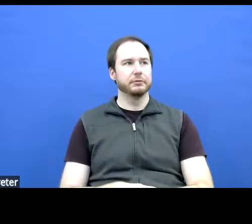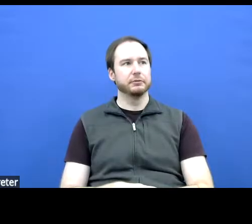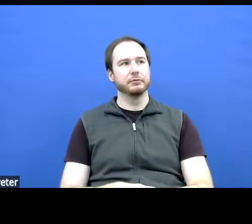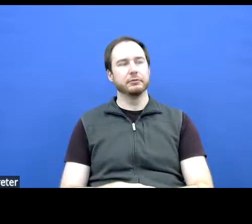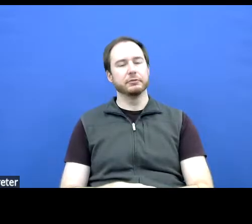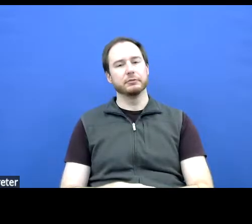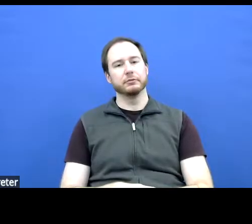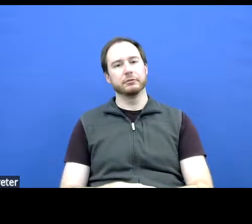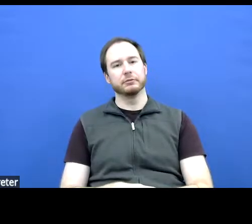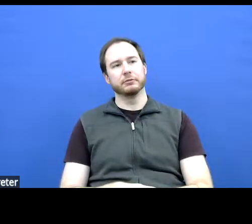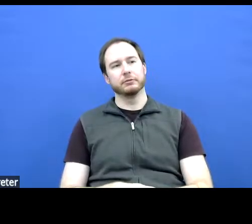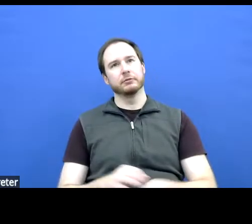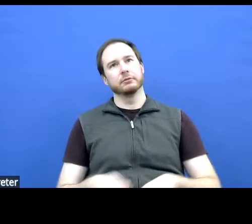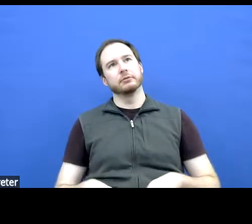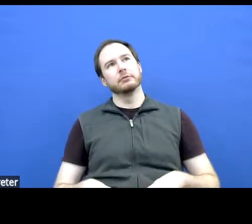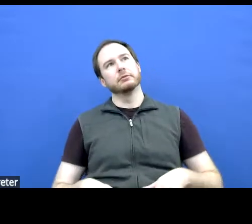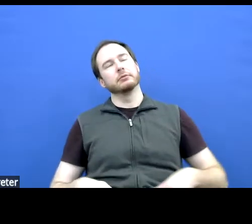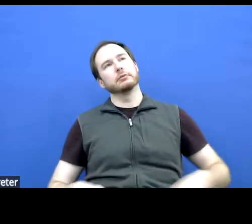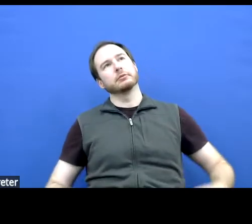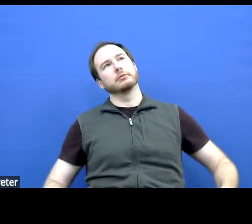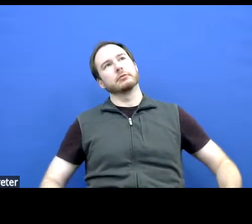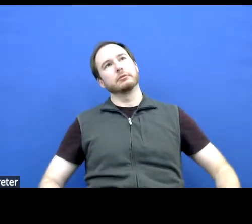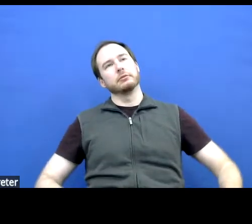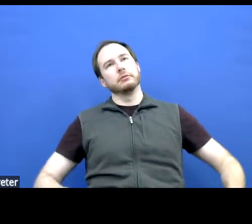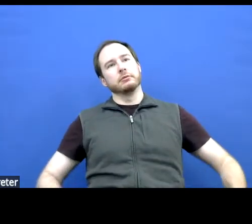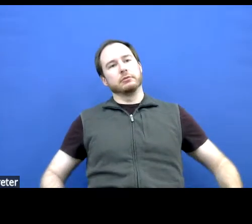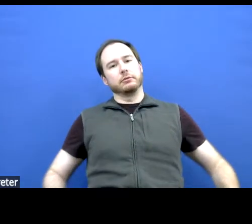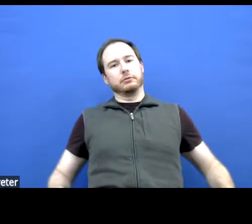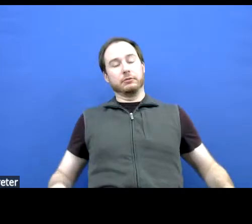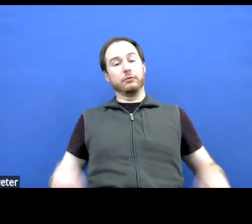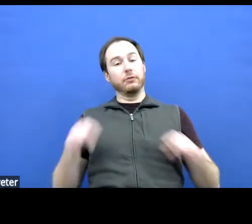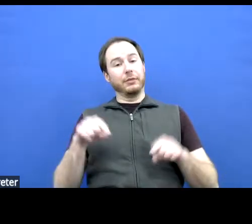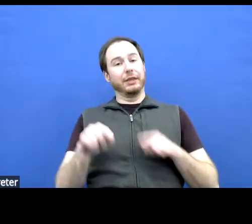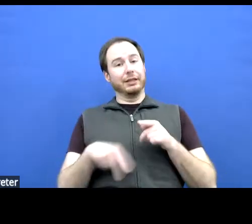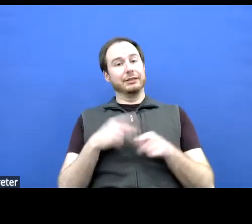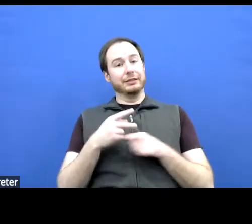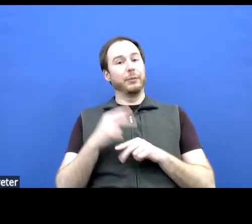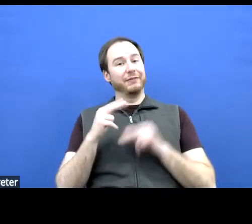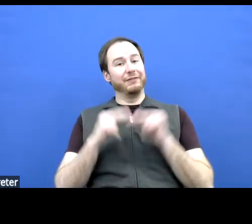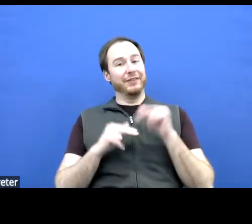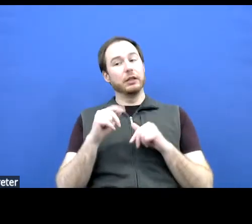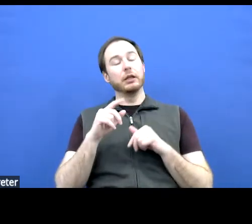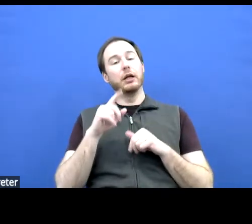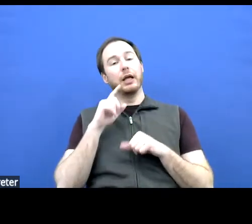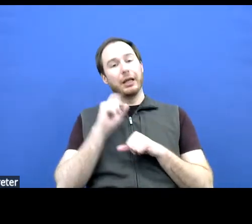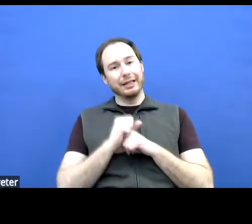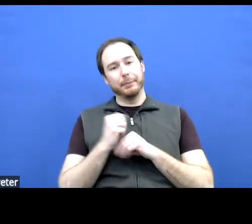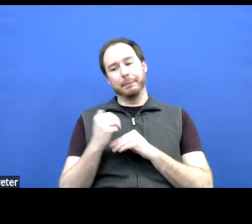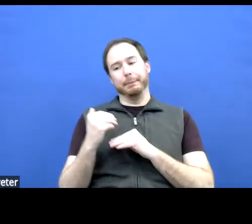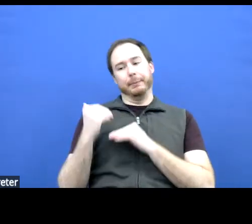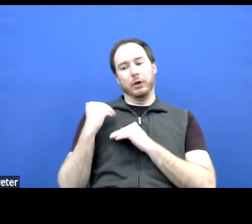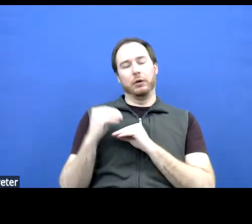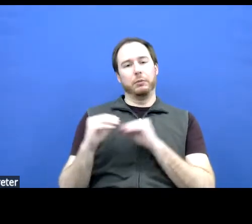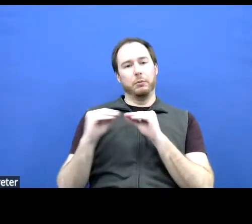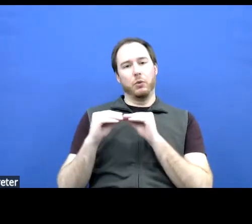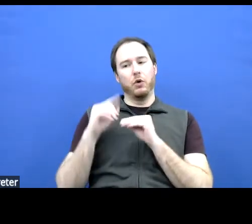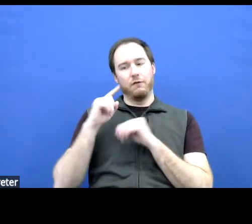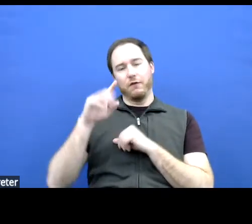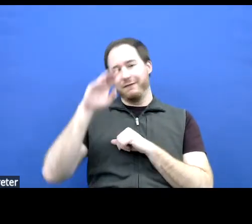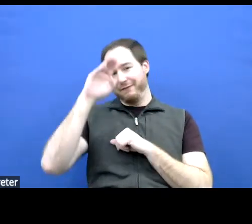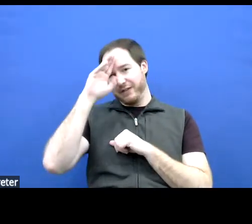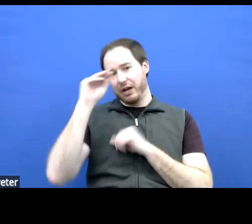In regards to that, these type of facilities do put a large burden on our fire district and ambulance